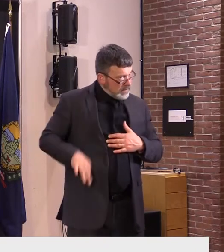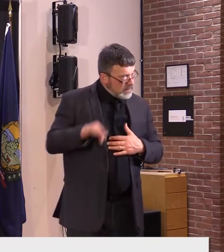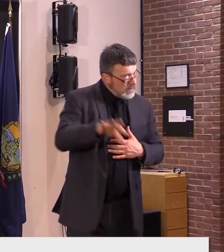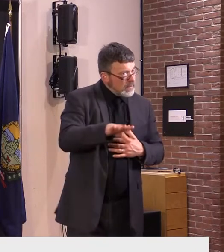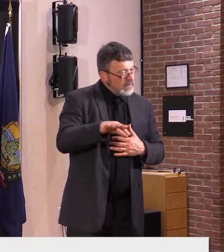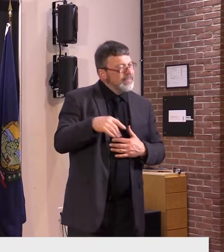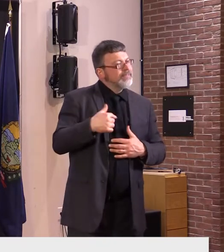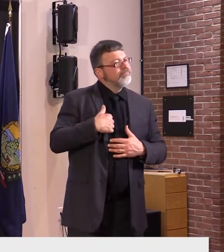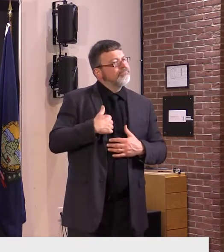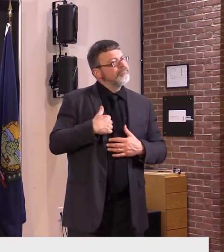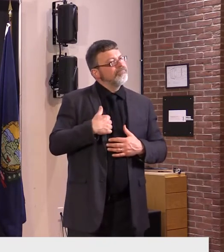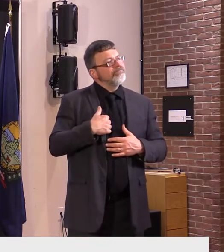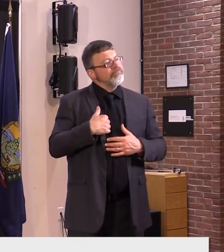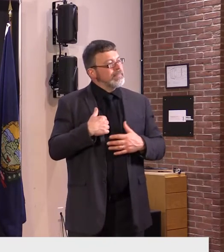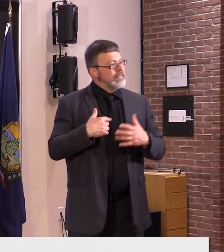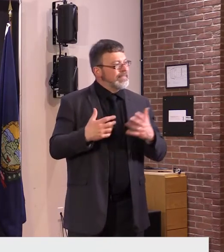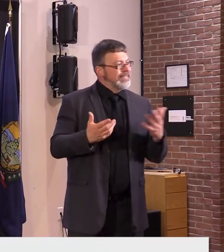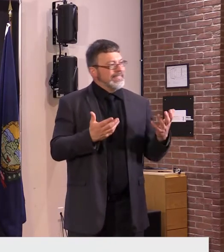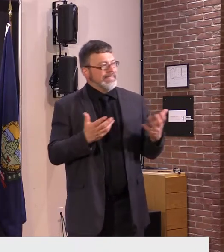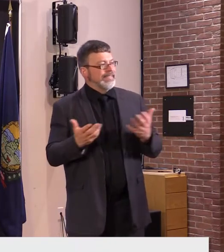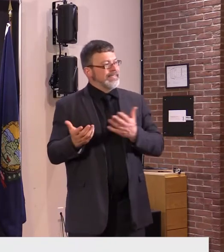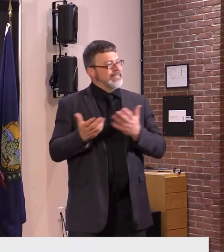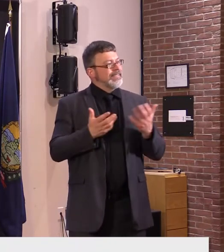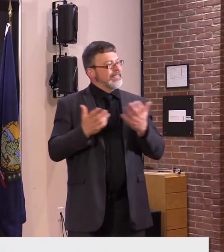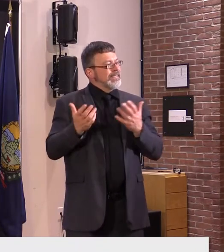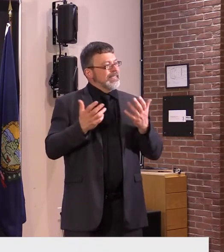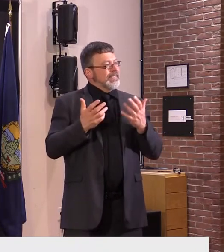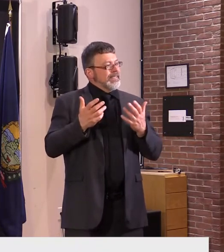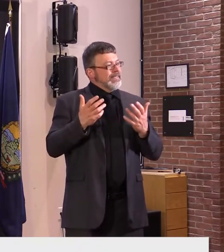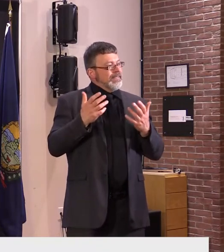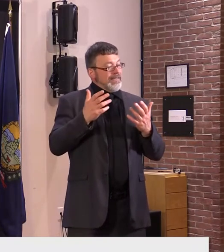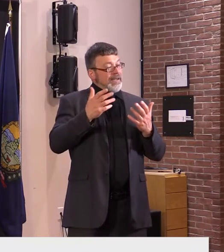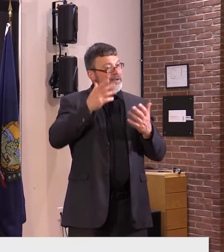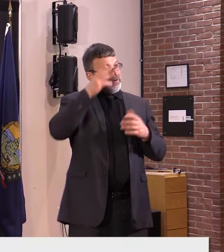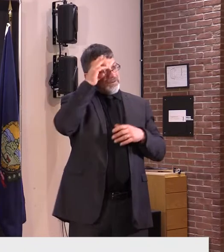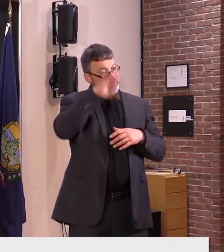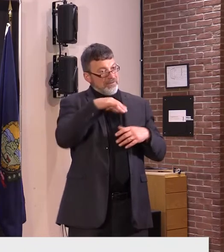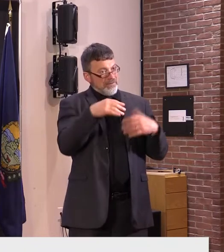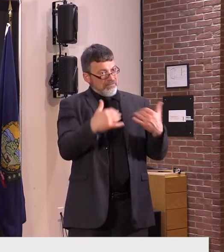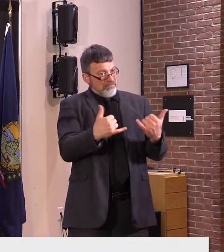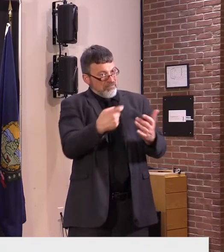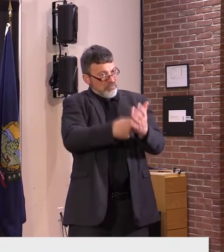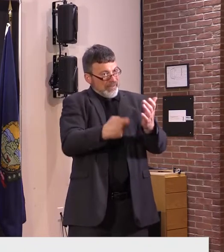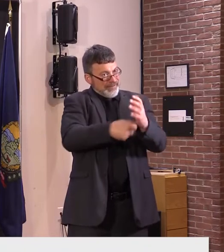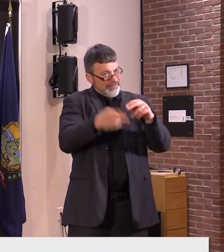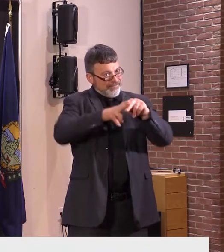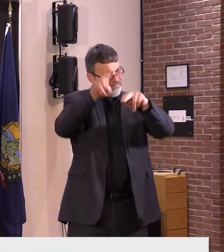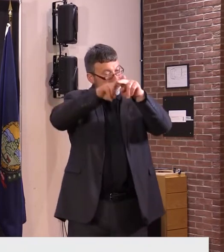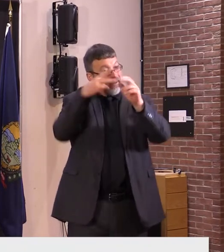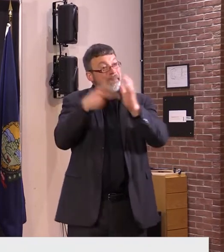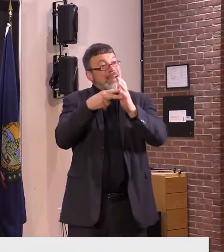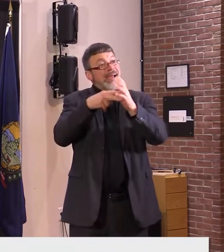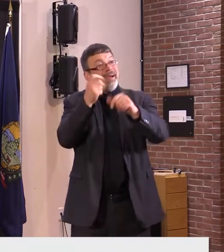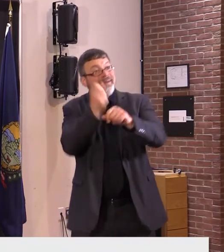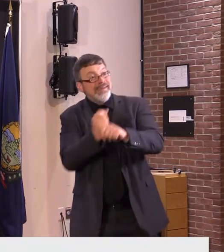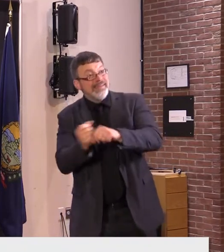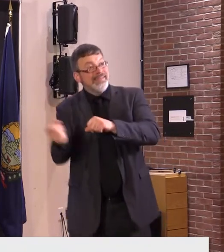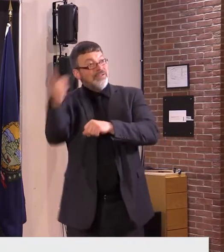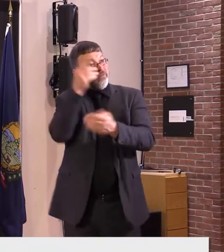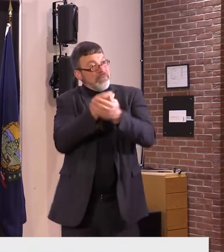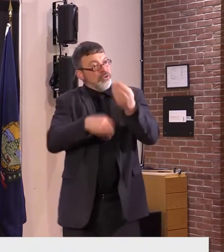so next year with, again, inflation, possibly a recession, that's when some of the tough decisions will have to be